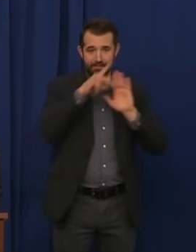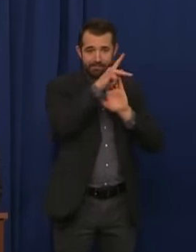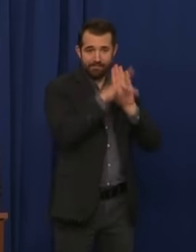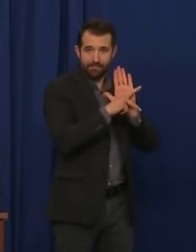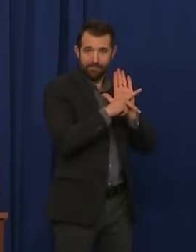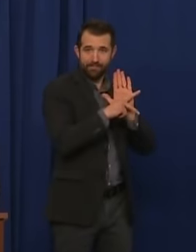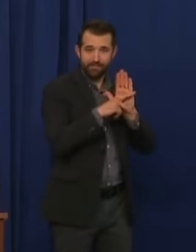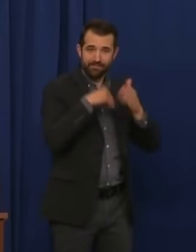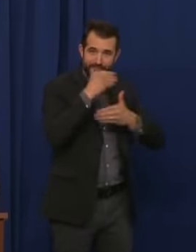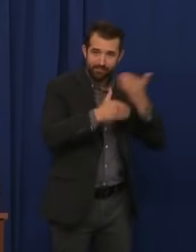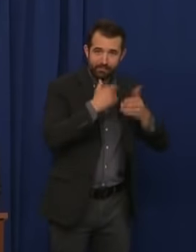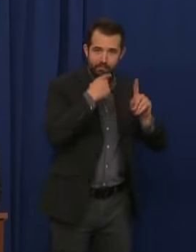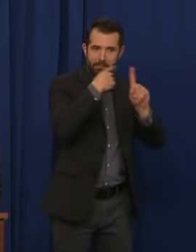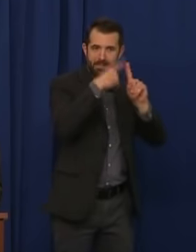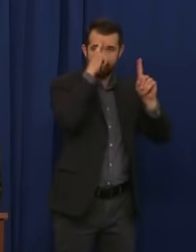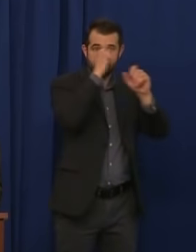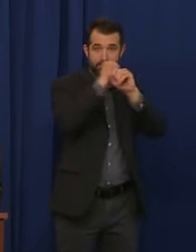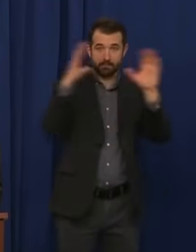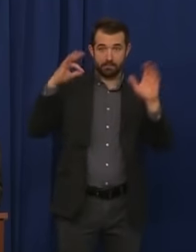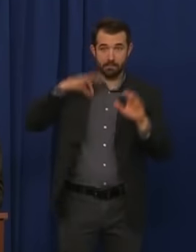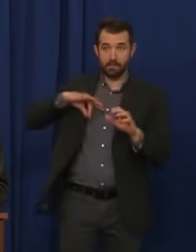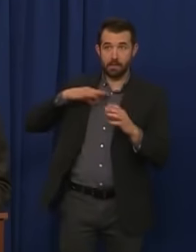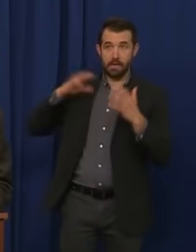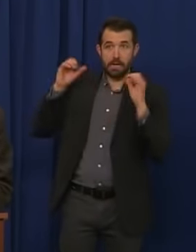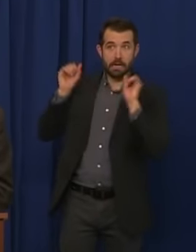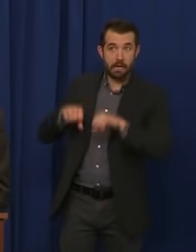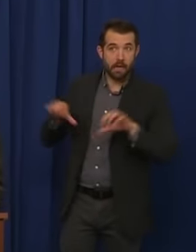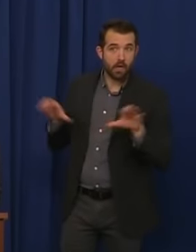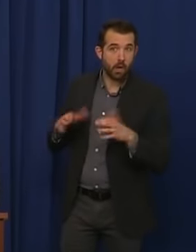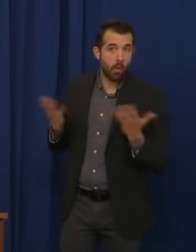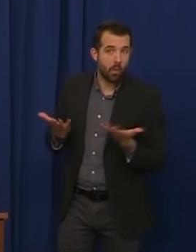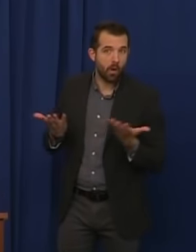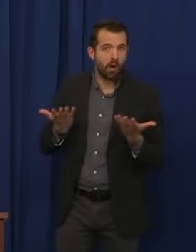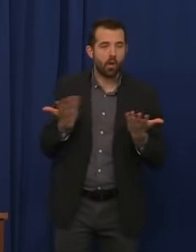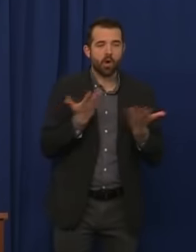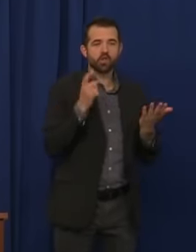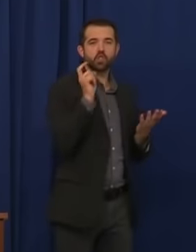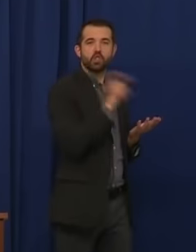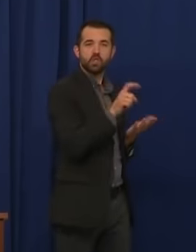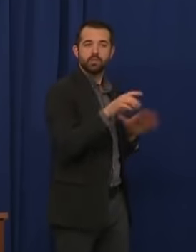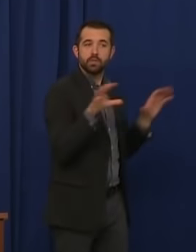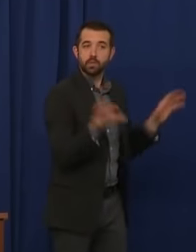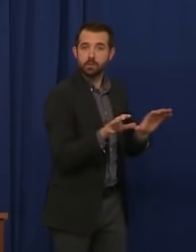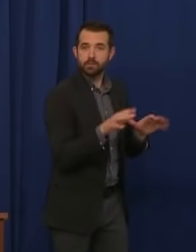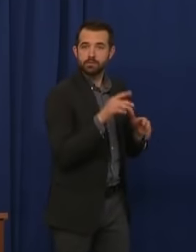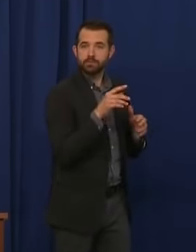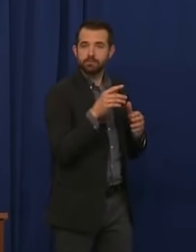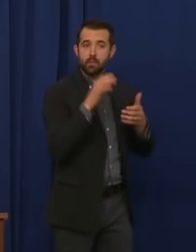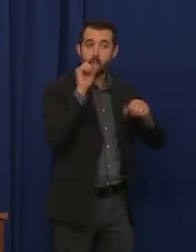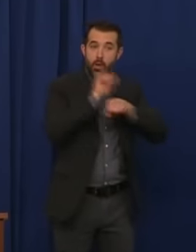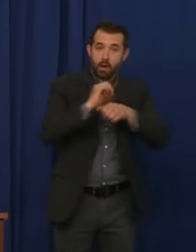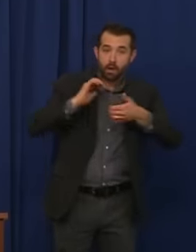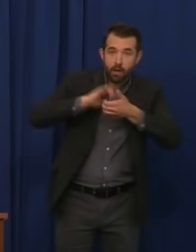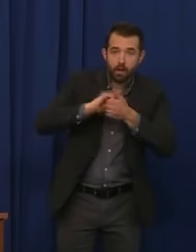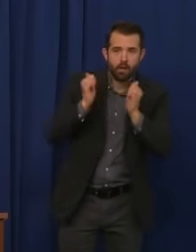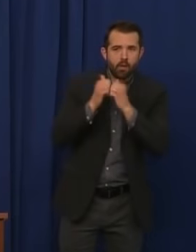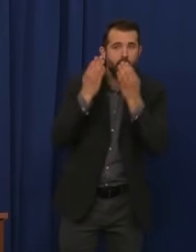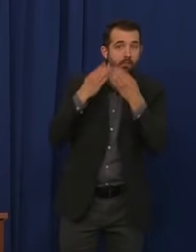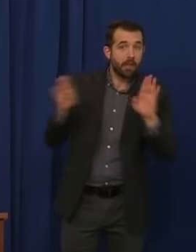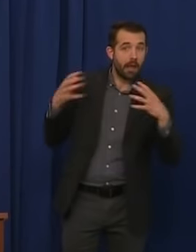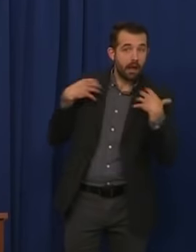should do. That's what we're following right now, working side by side with the public health experts and the